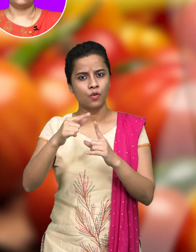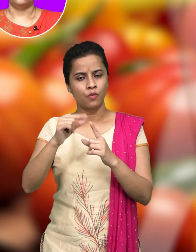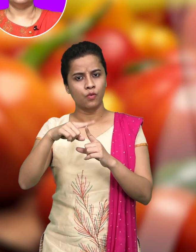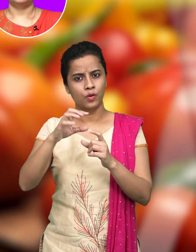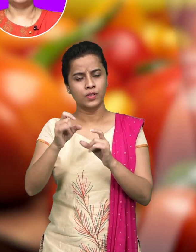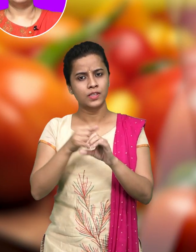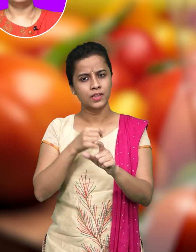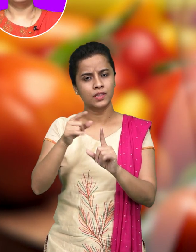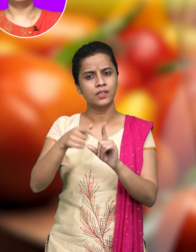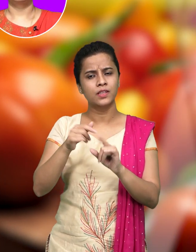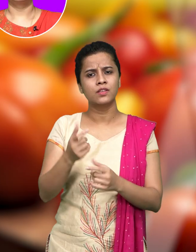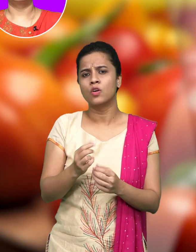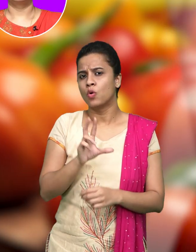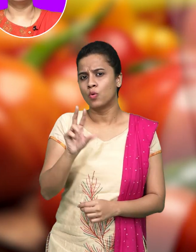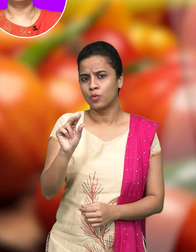No.